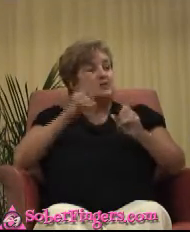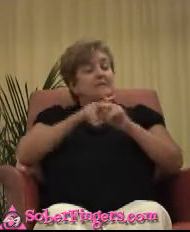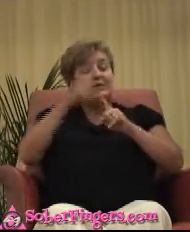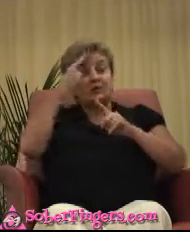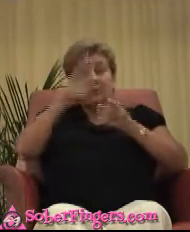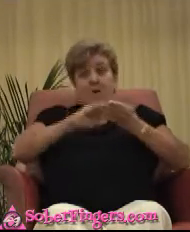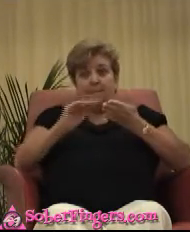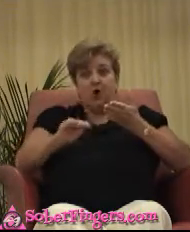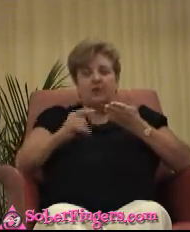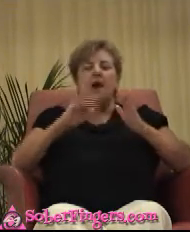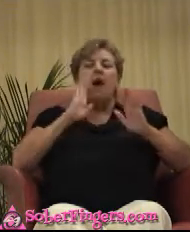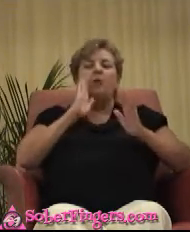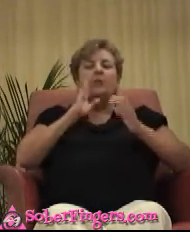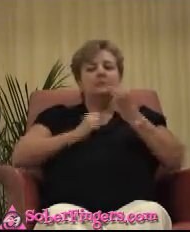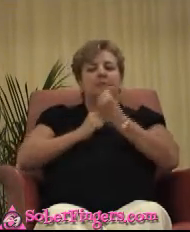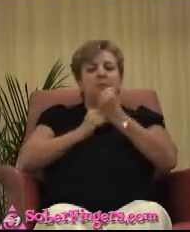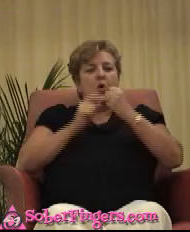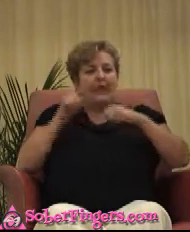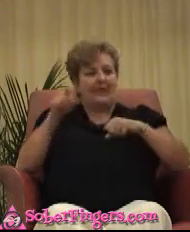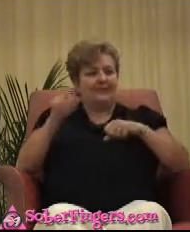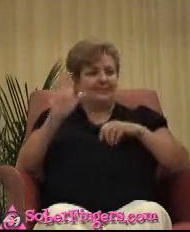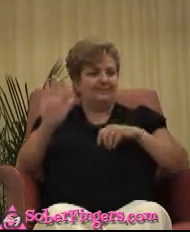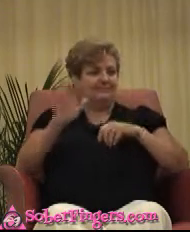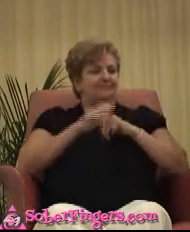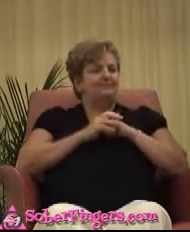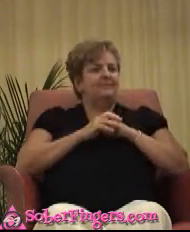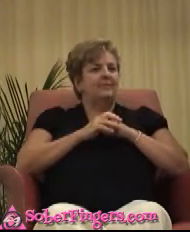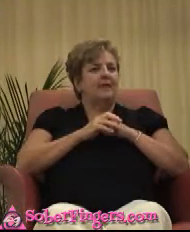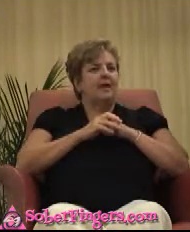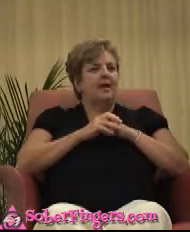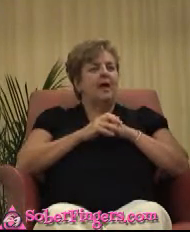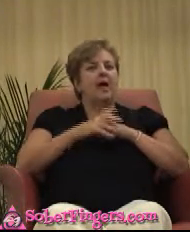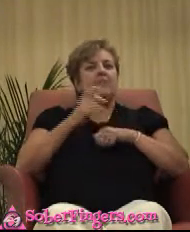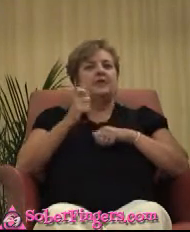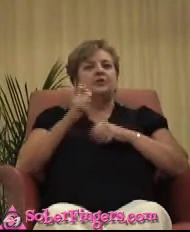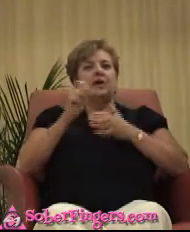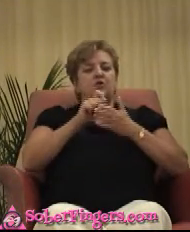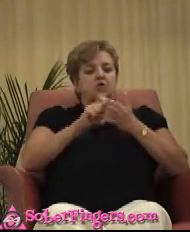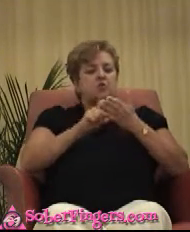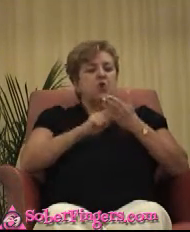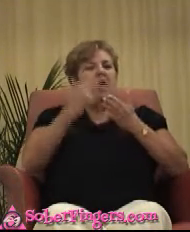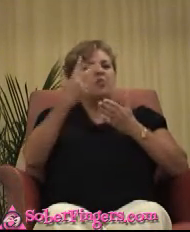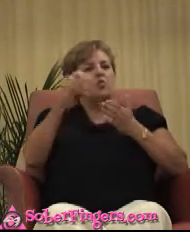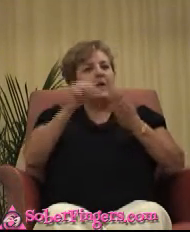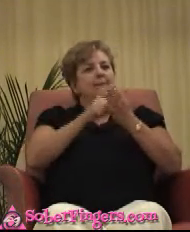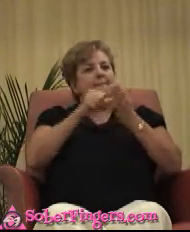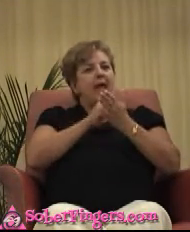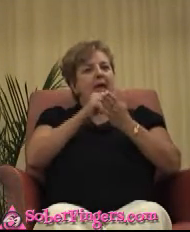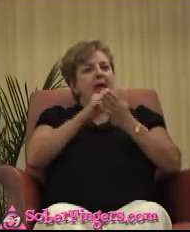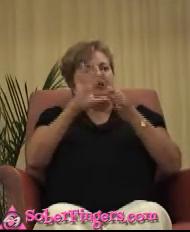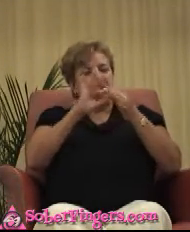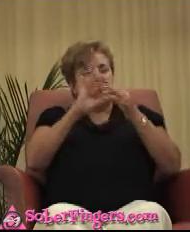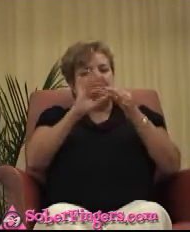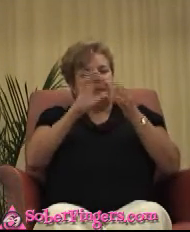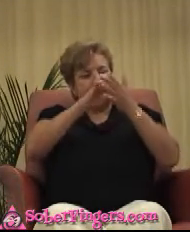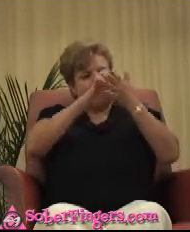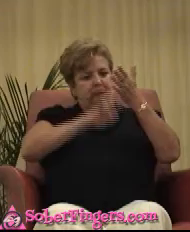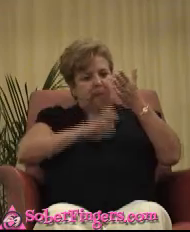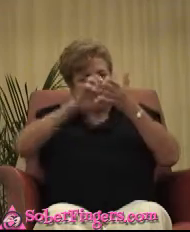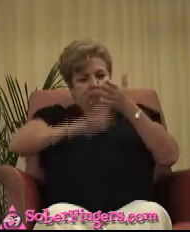The judge wrote a 3-page affidavit on me that is so chokingly emotional and powerful that I have never been able to read it 25, 30